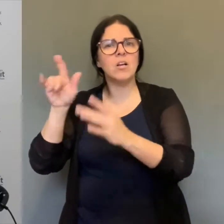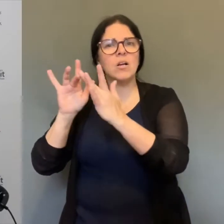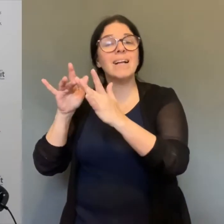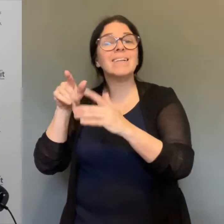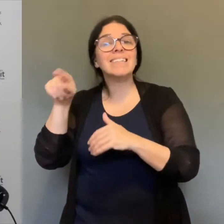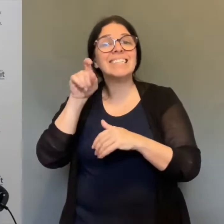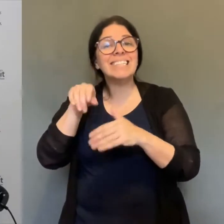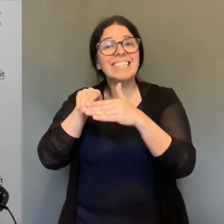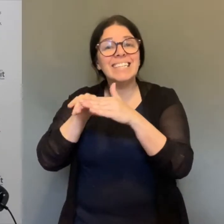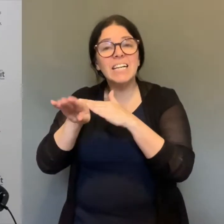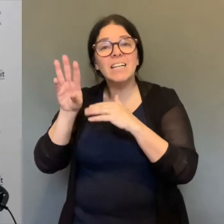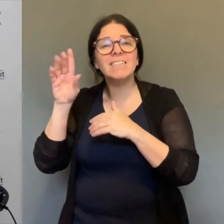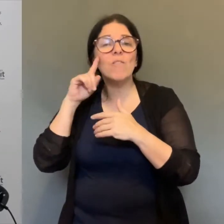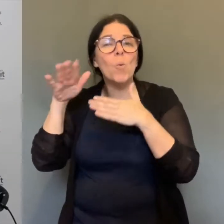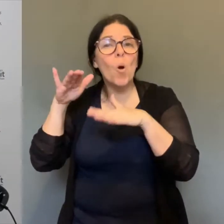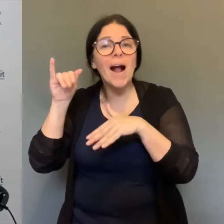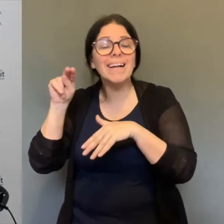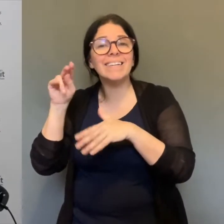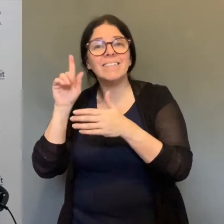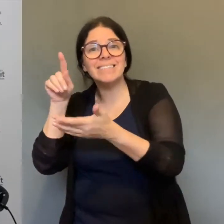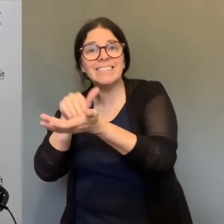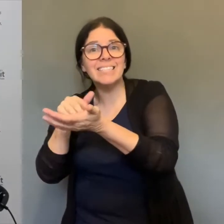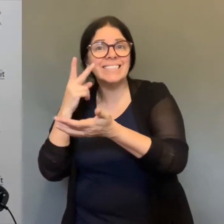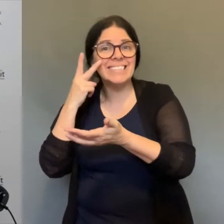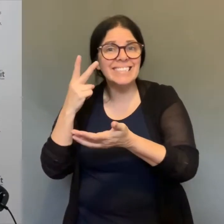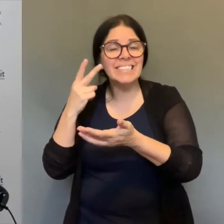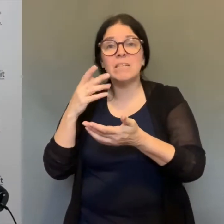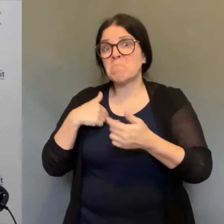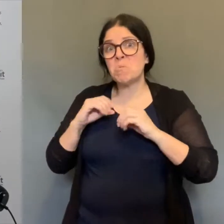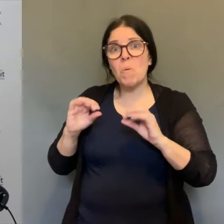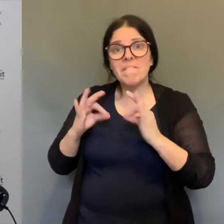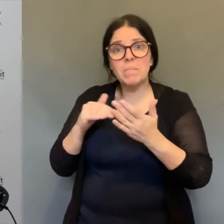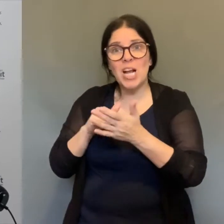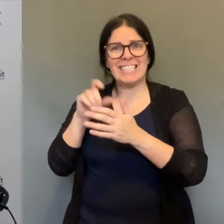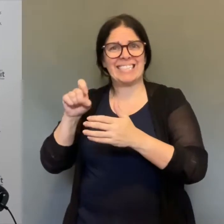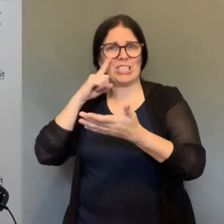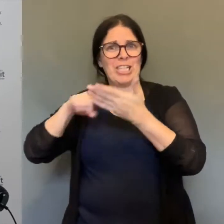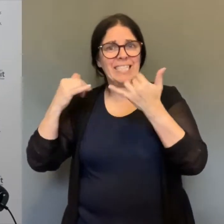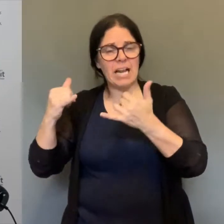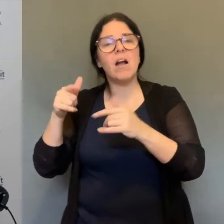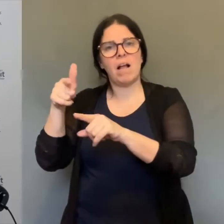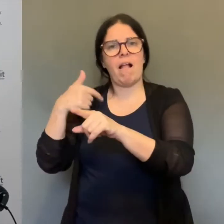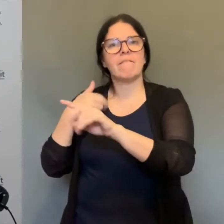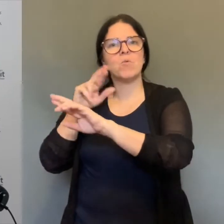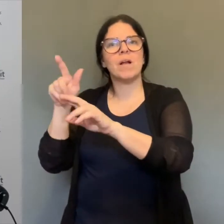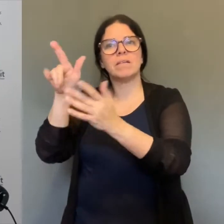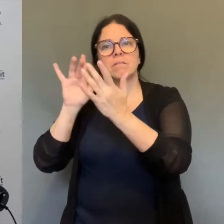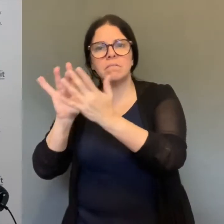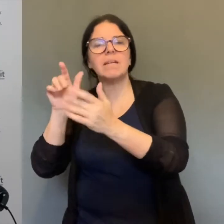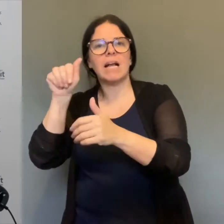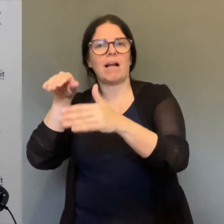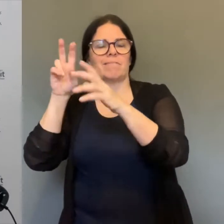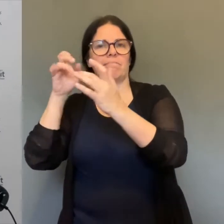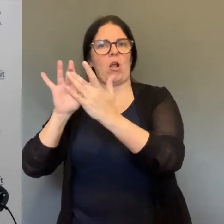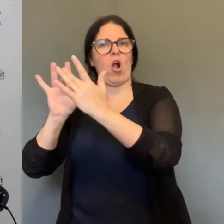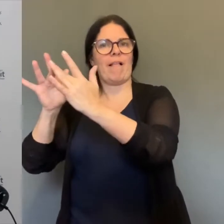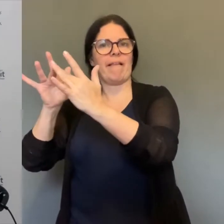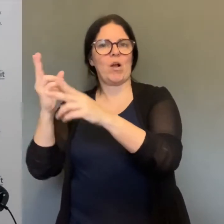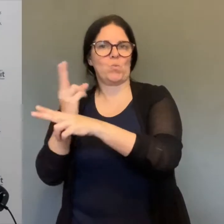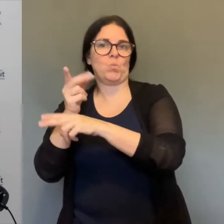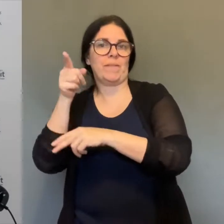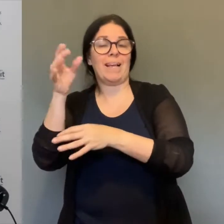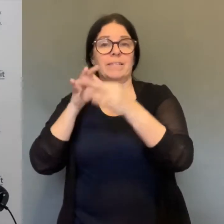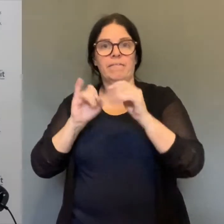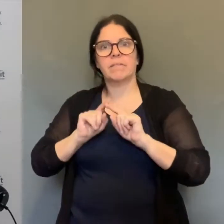of COVID-19. This includes healthcare workers, caregivers, care providers, and first responders, residents